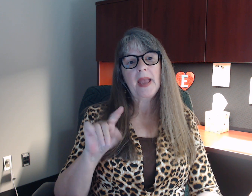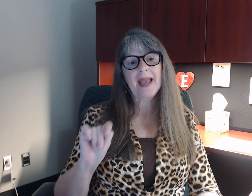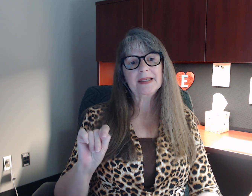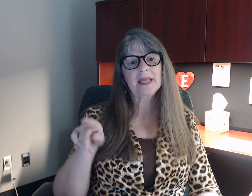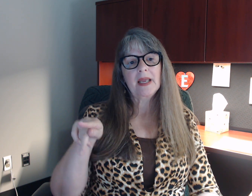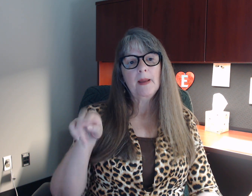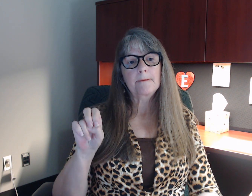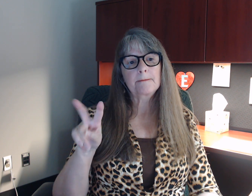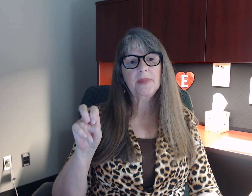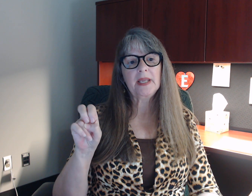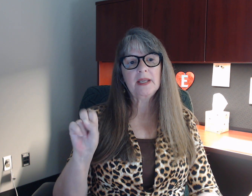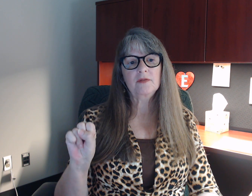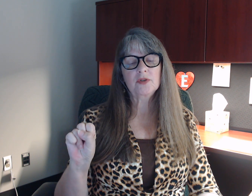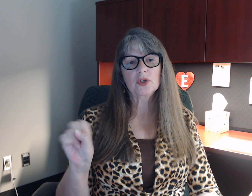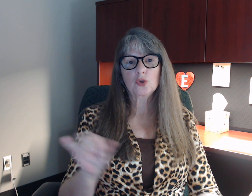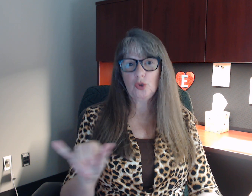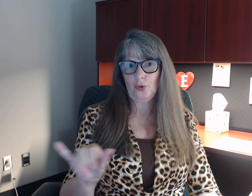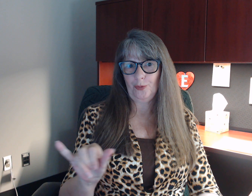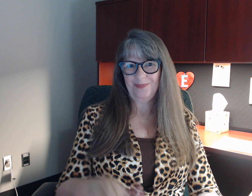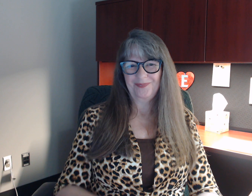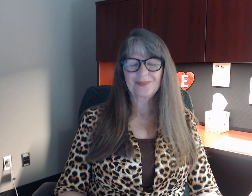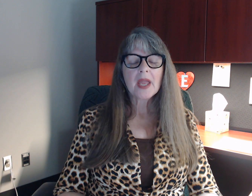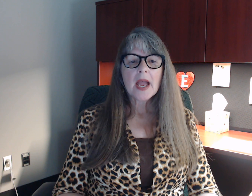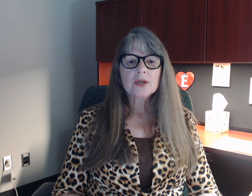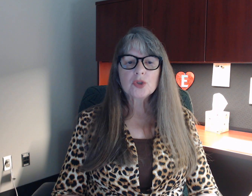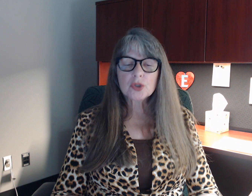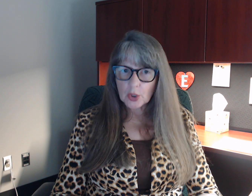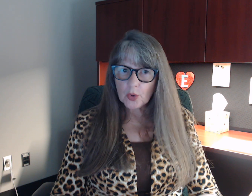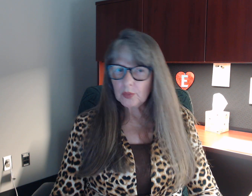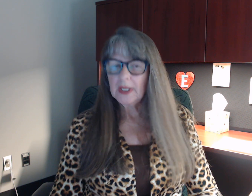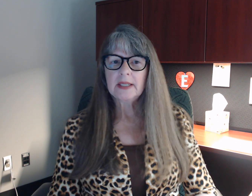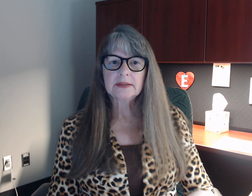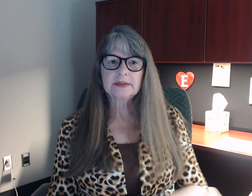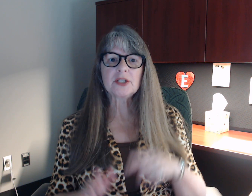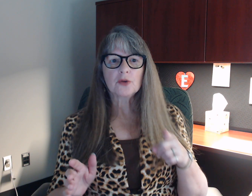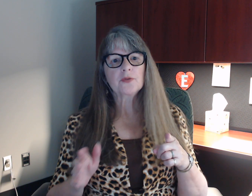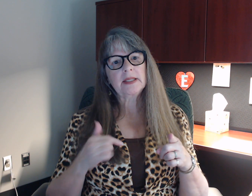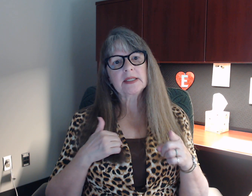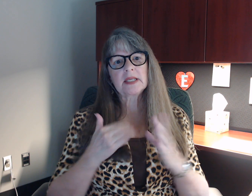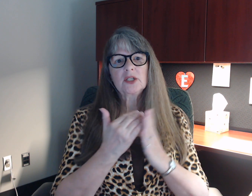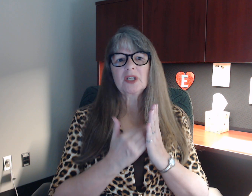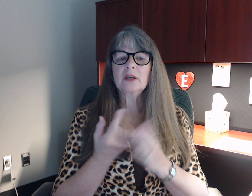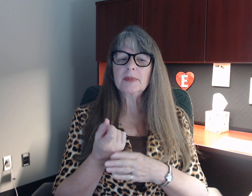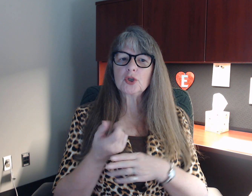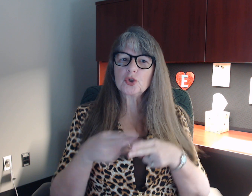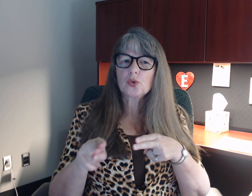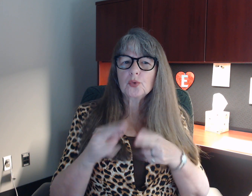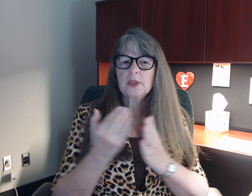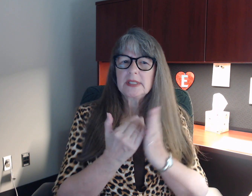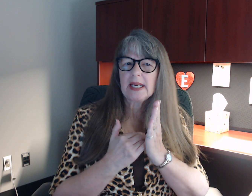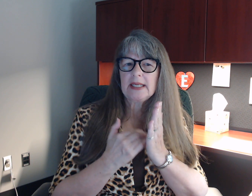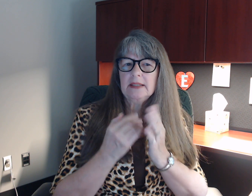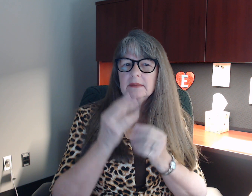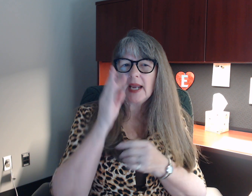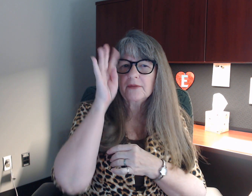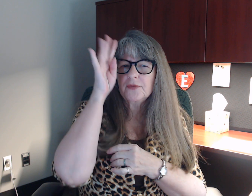pet peeves too. So let's go through that list because it's a little bit shorter list that I can kind of think